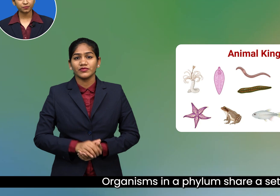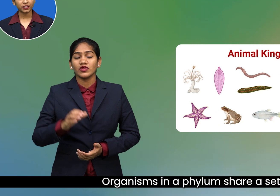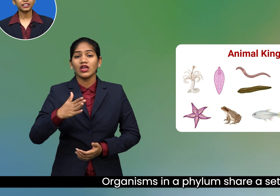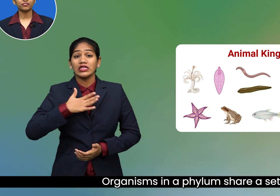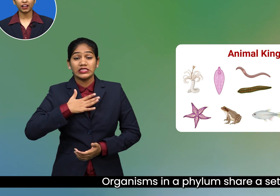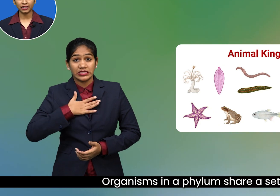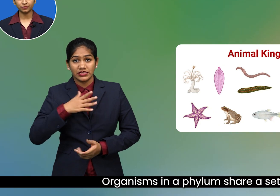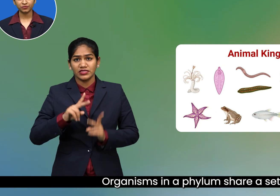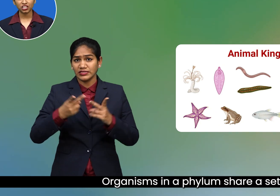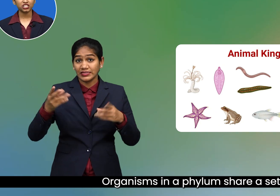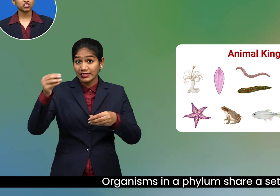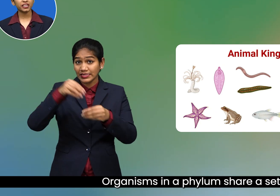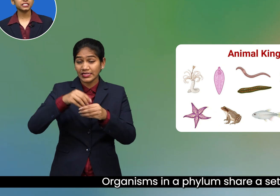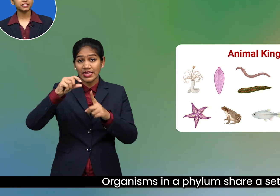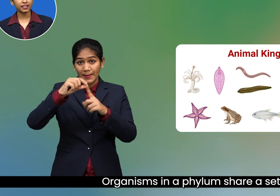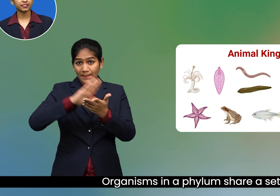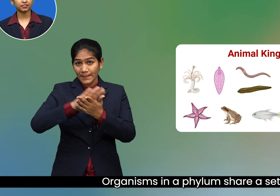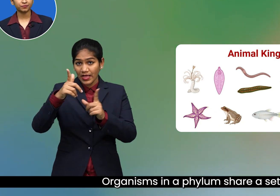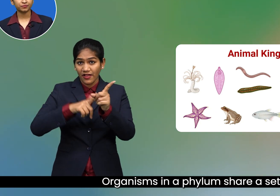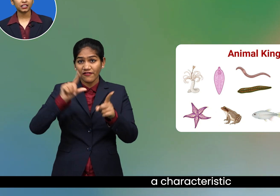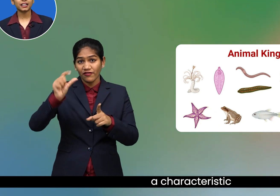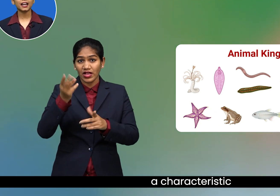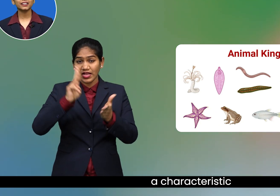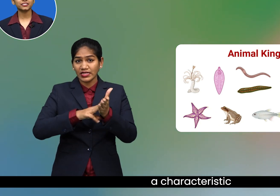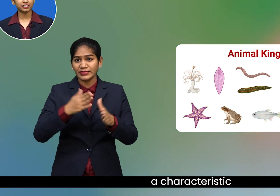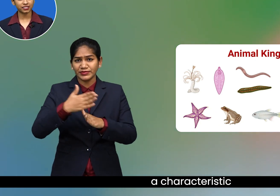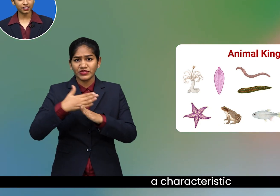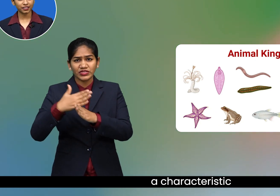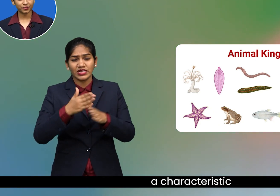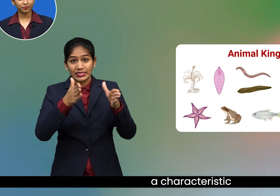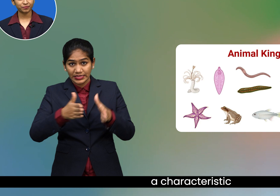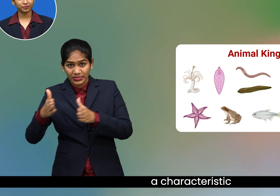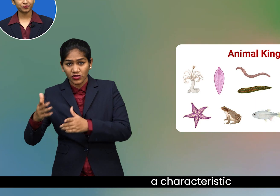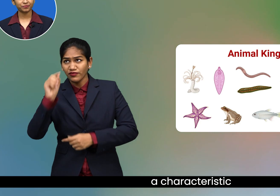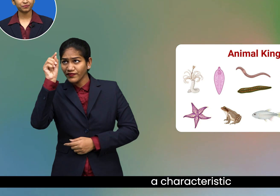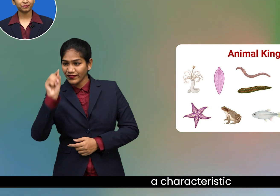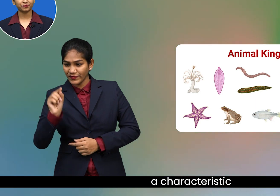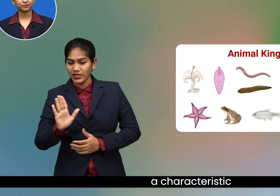Organisms in a phylum share a characteristic